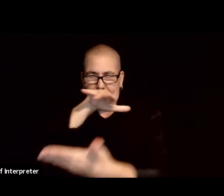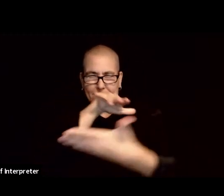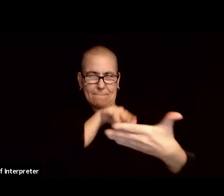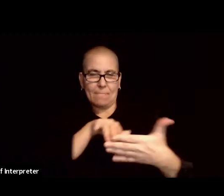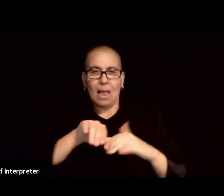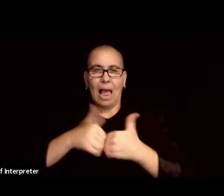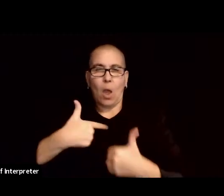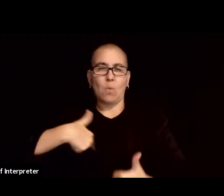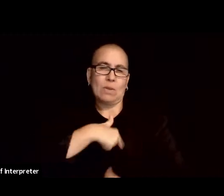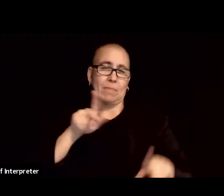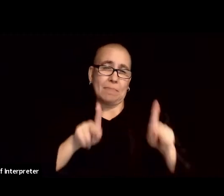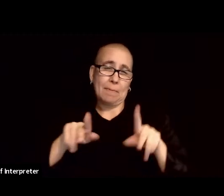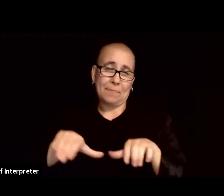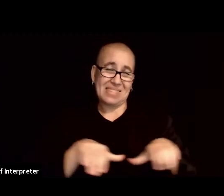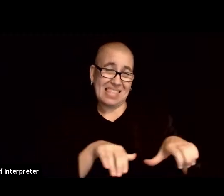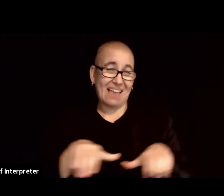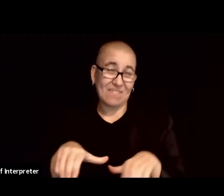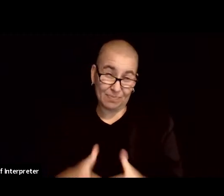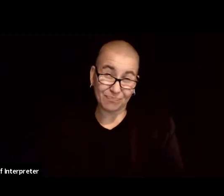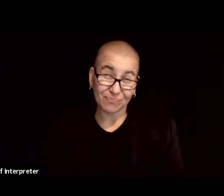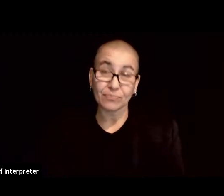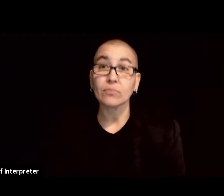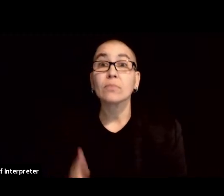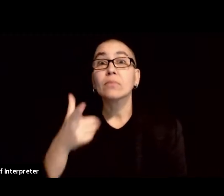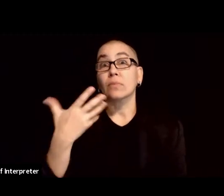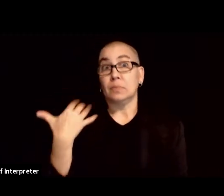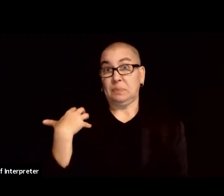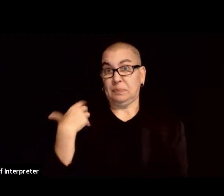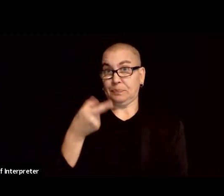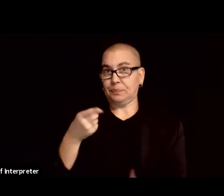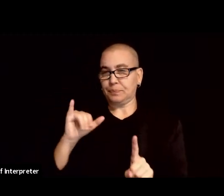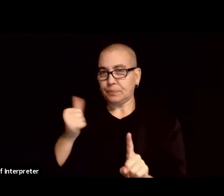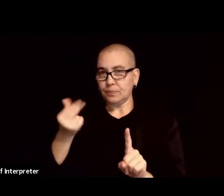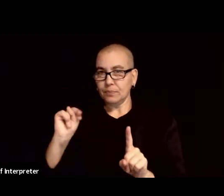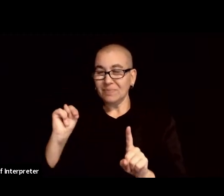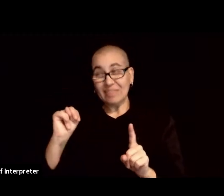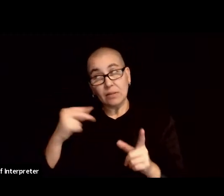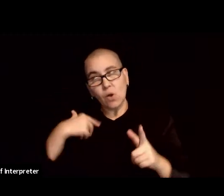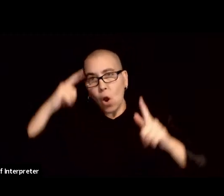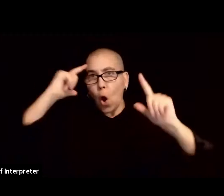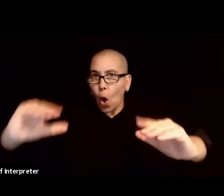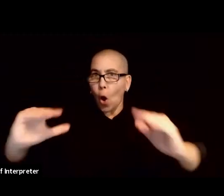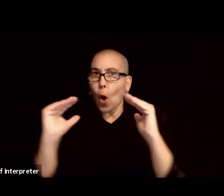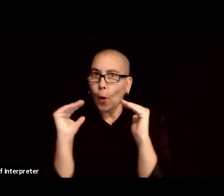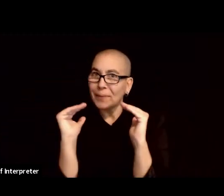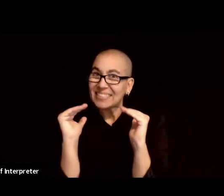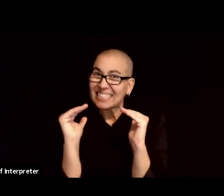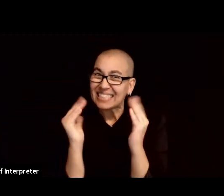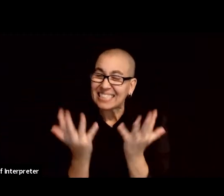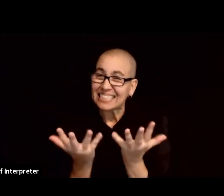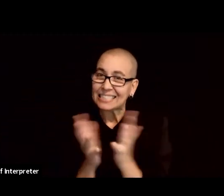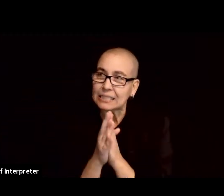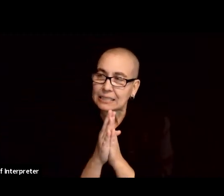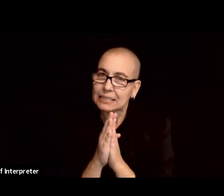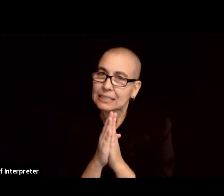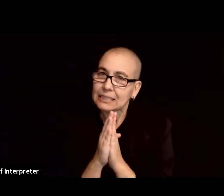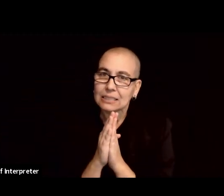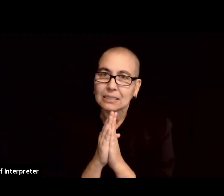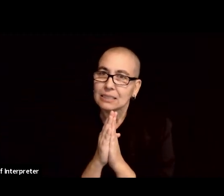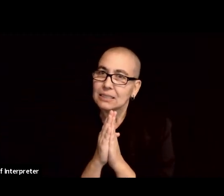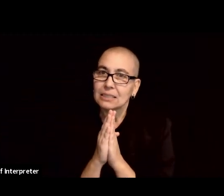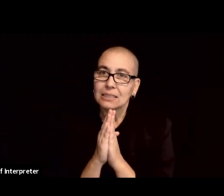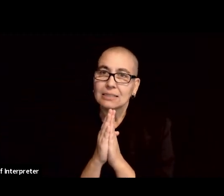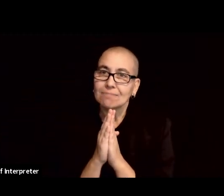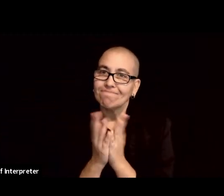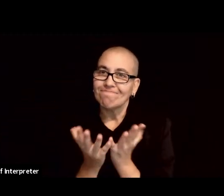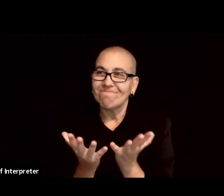But we are hopeful if Minnesotans can, as the governor said, kind